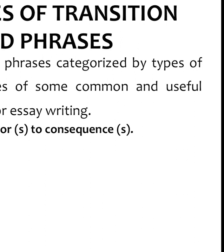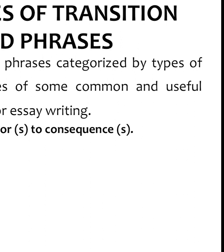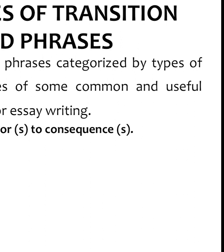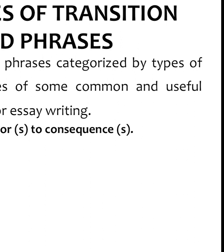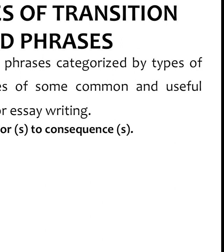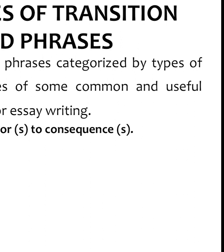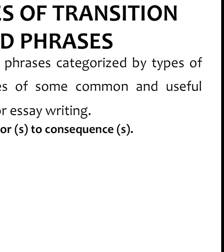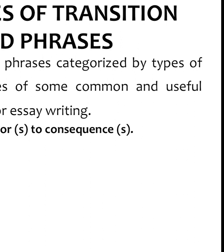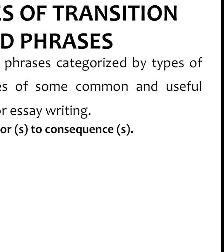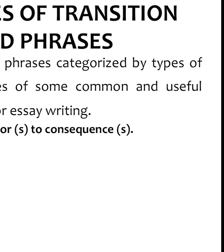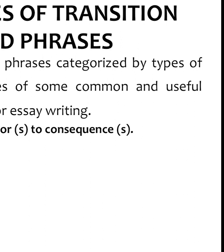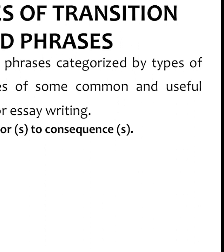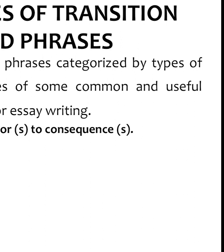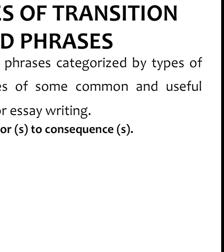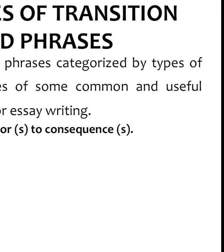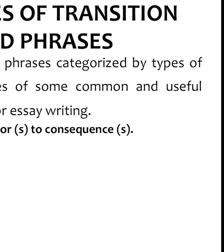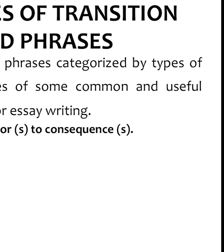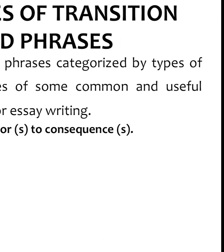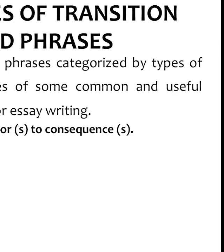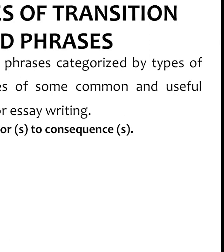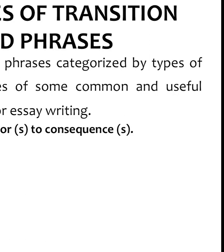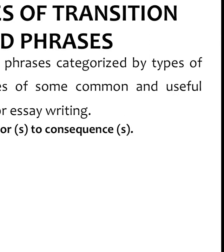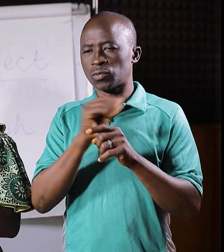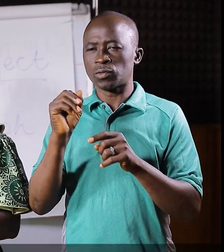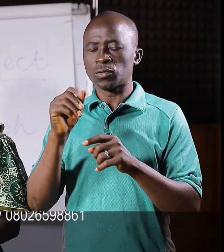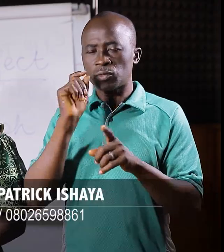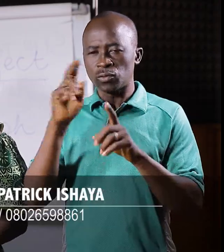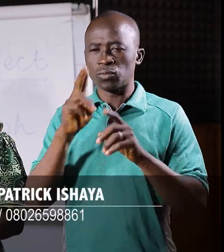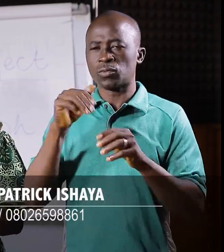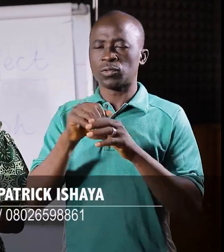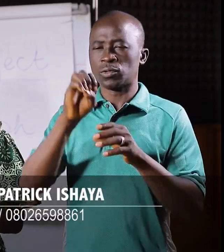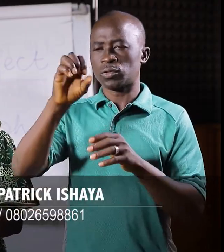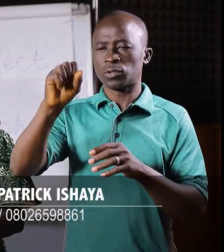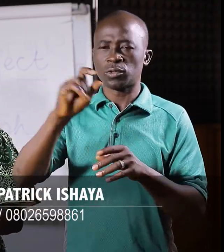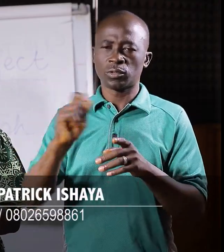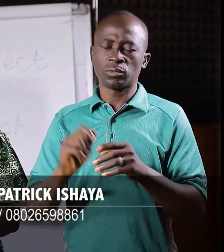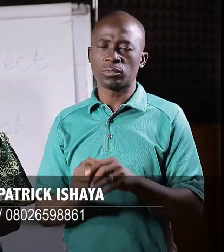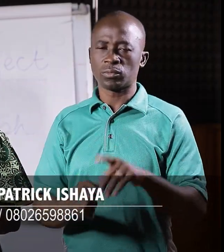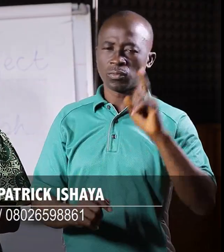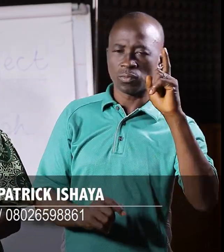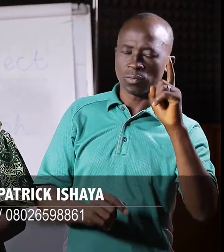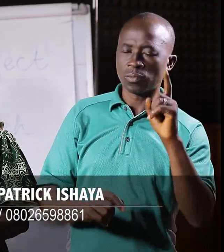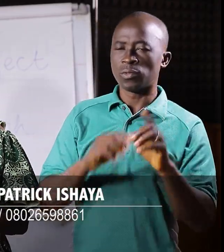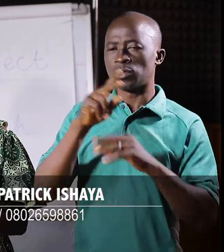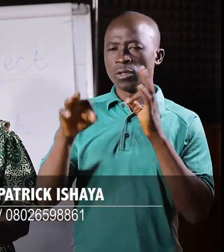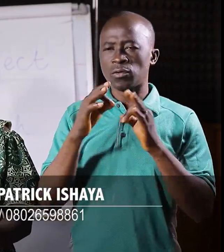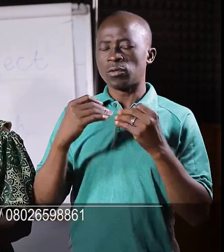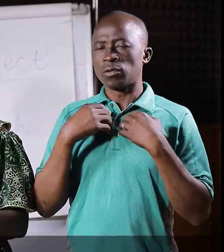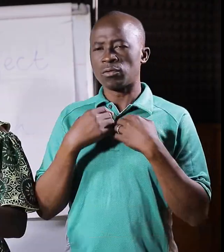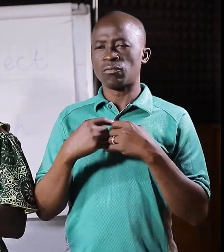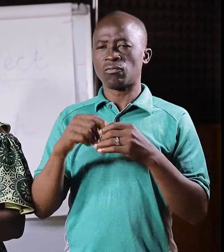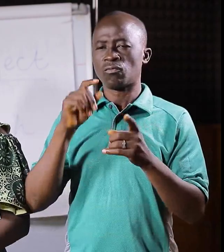Such words and phrases, we use them in essay writing. Number one, when you are faced with a question that